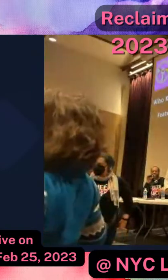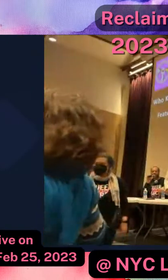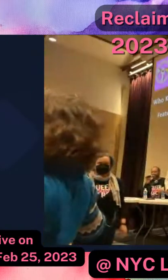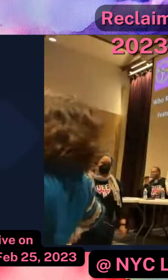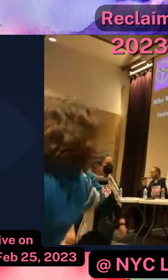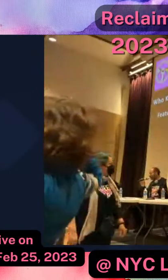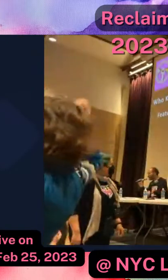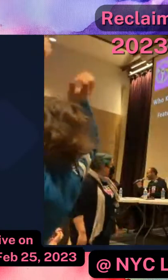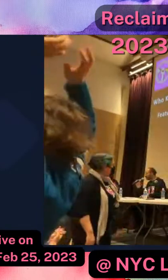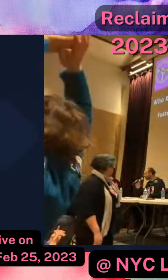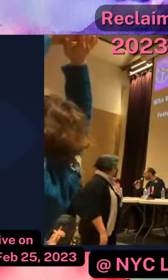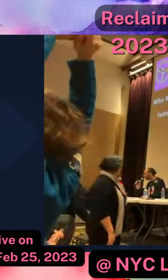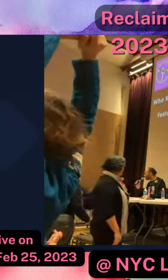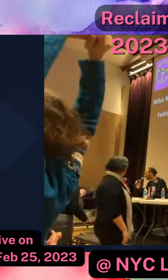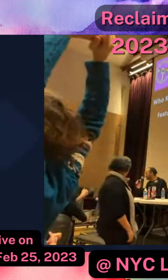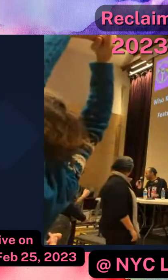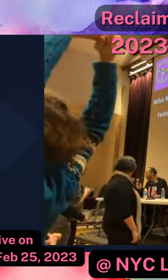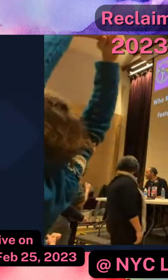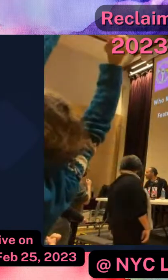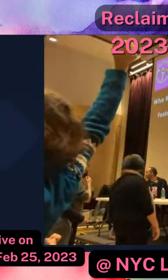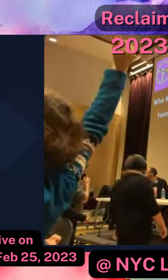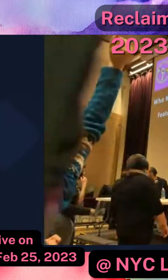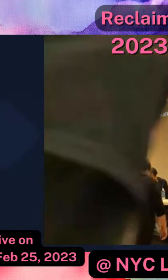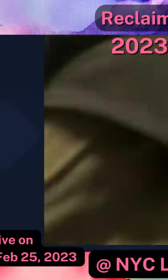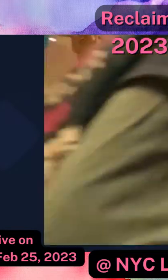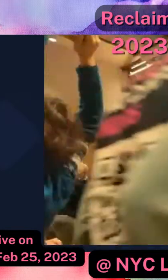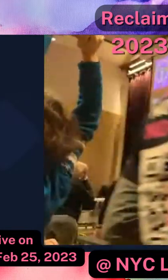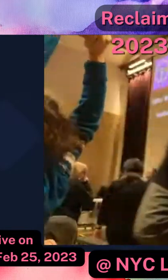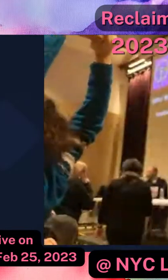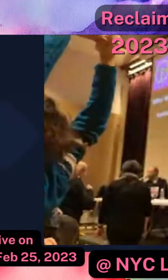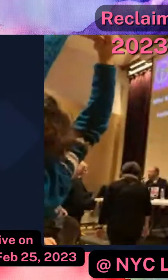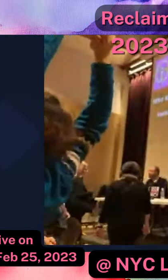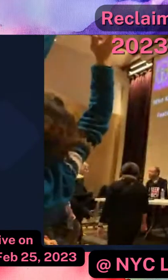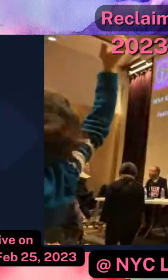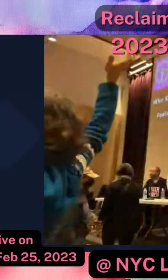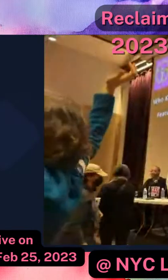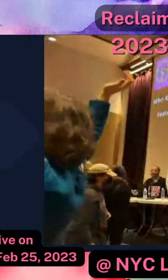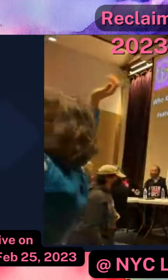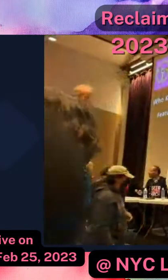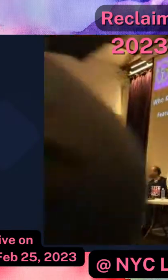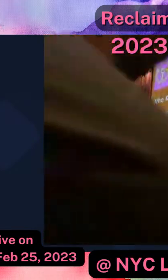plus photography, take our photograph. Skylar, get you out of here.